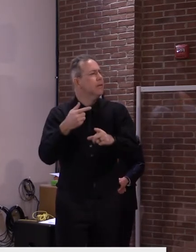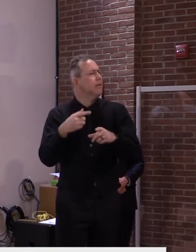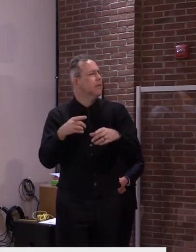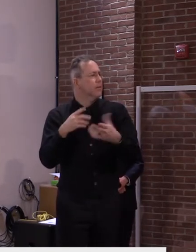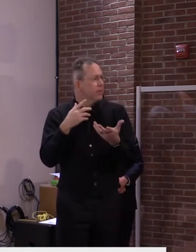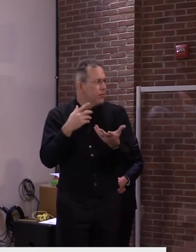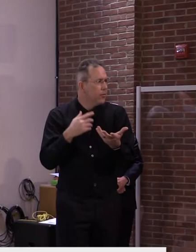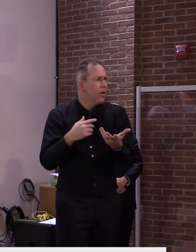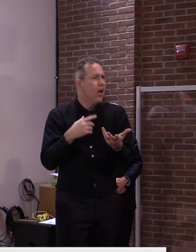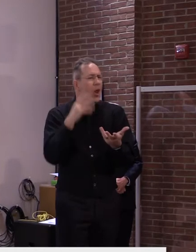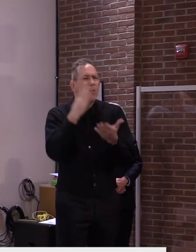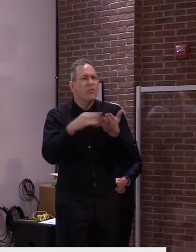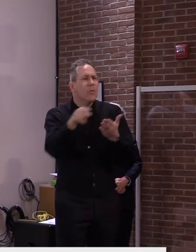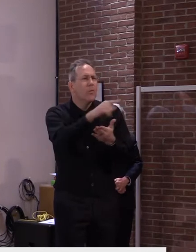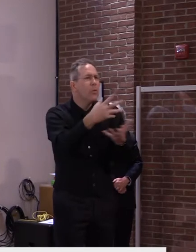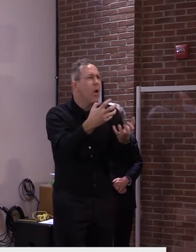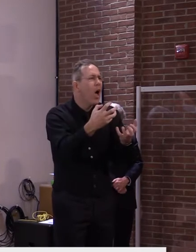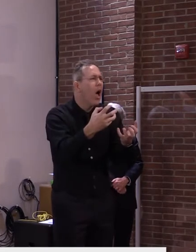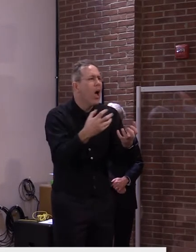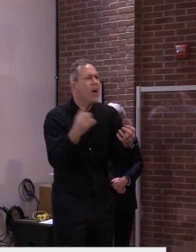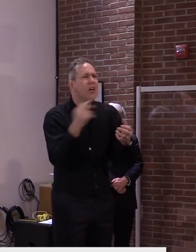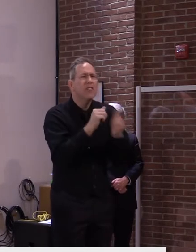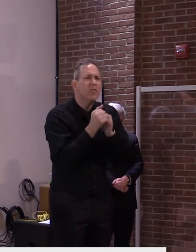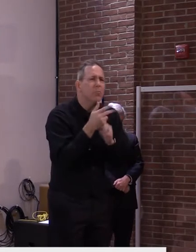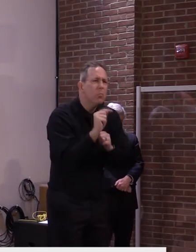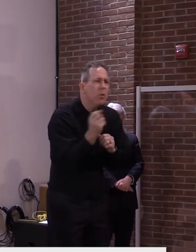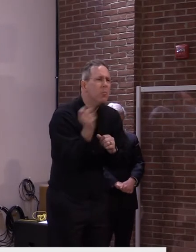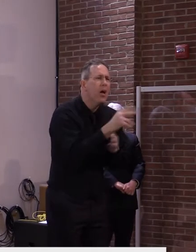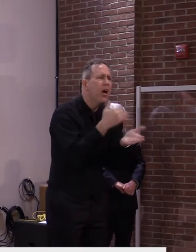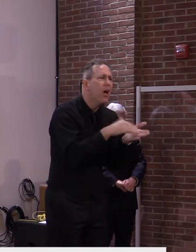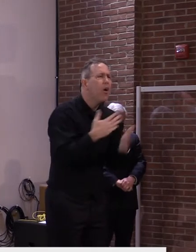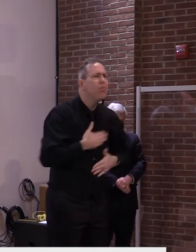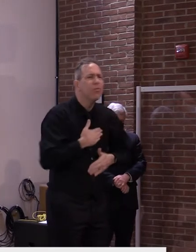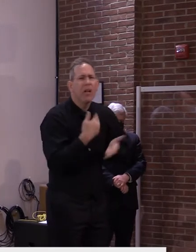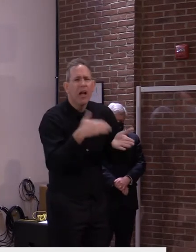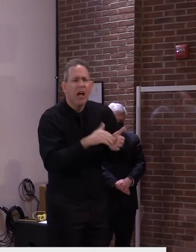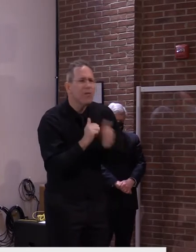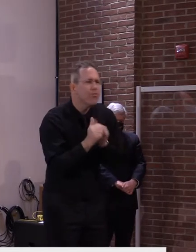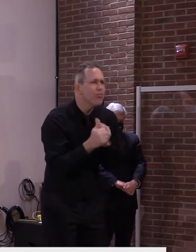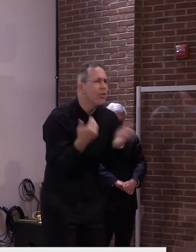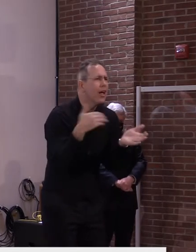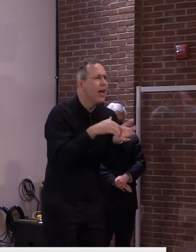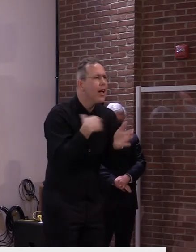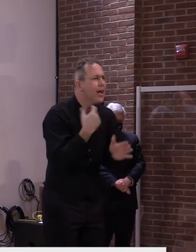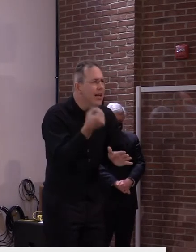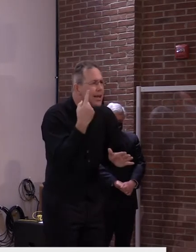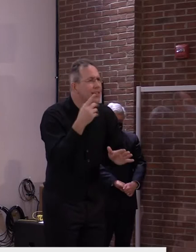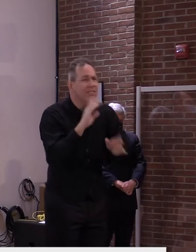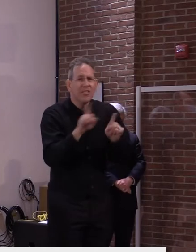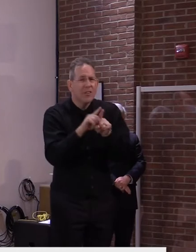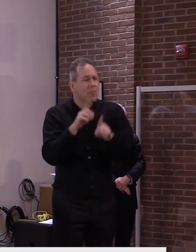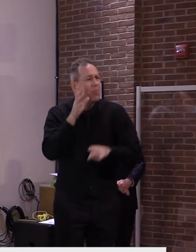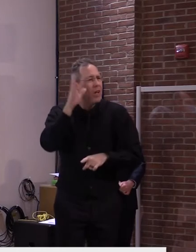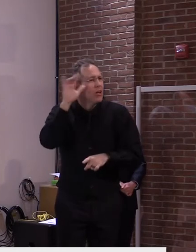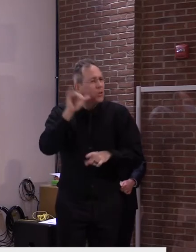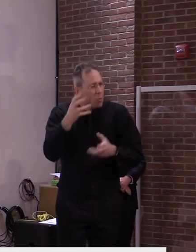us to get back to normal. But we just don't want to make any missteps. We've done this fairly well so